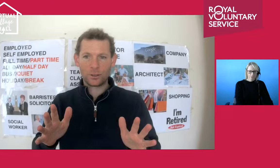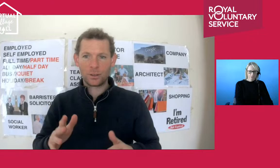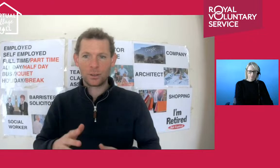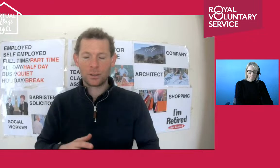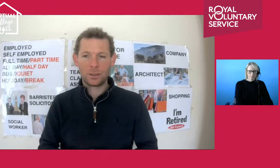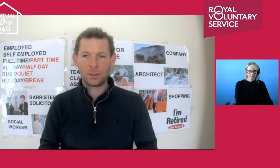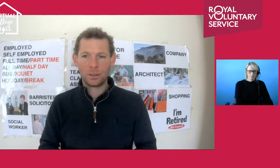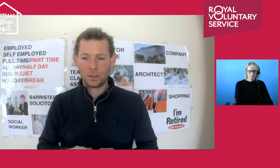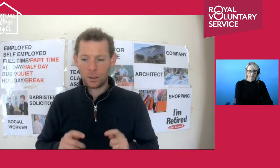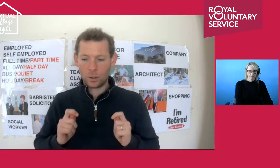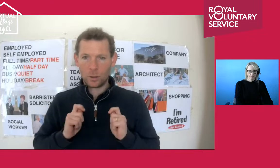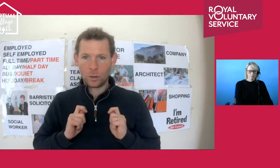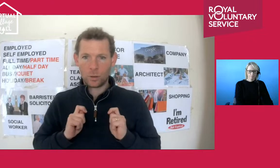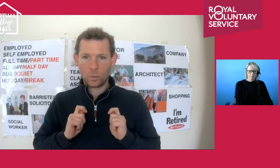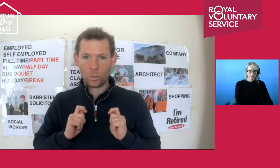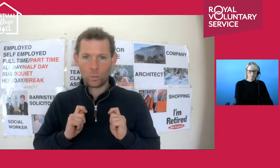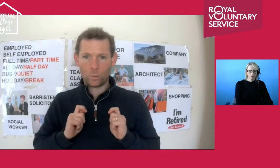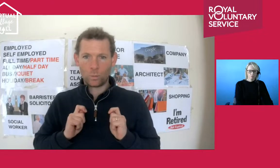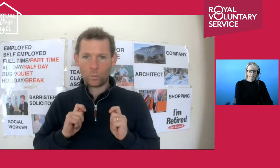retired.